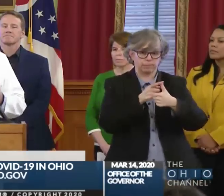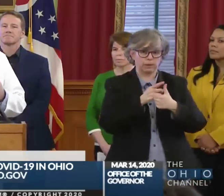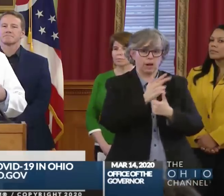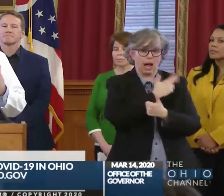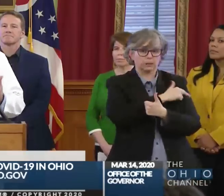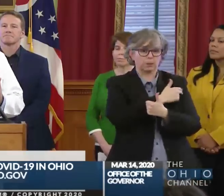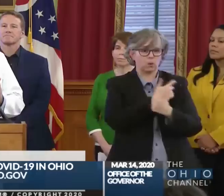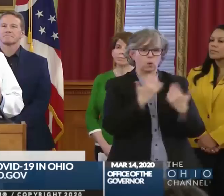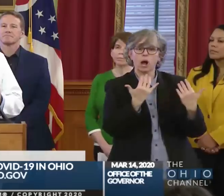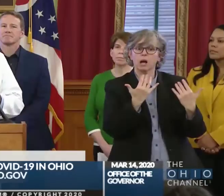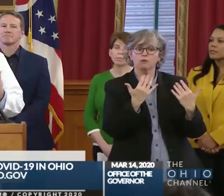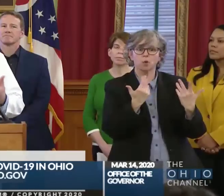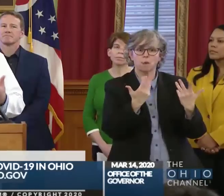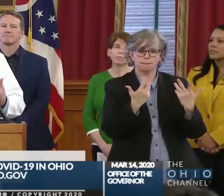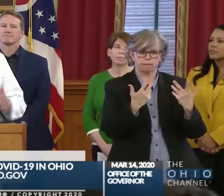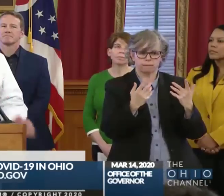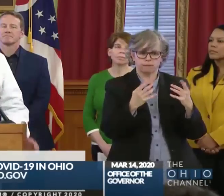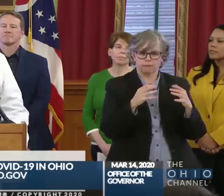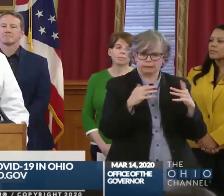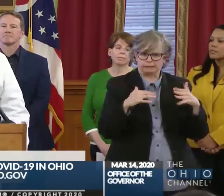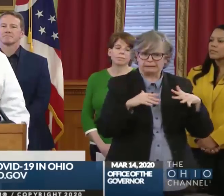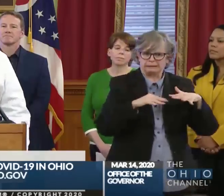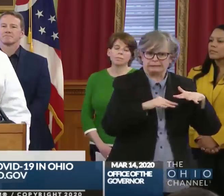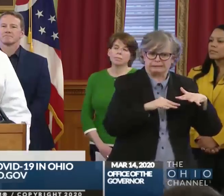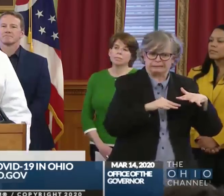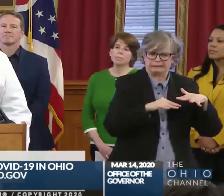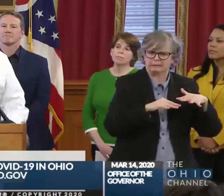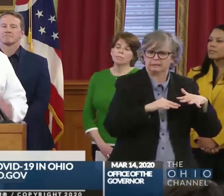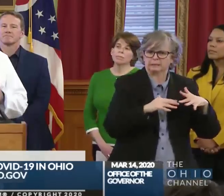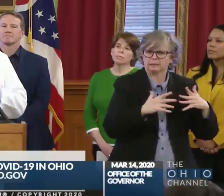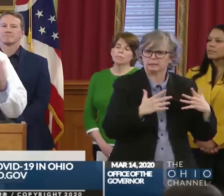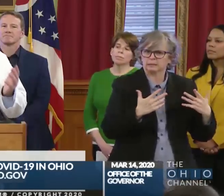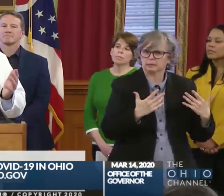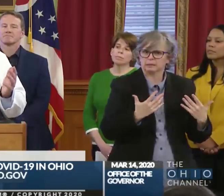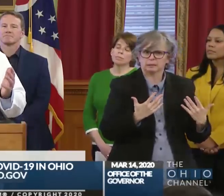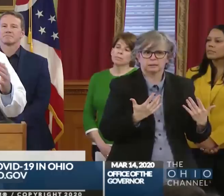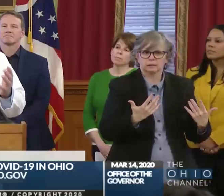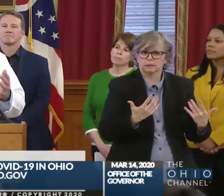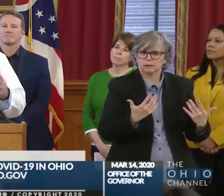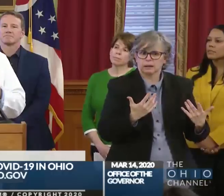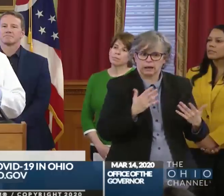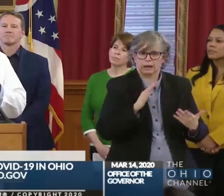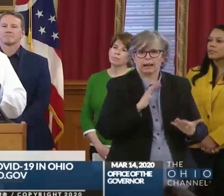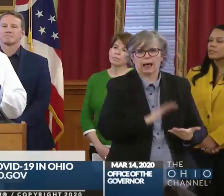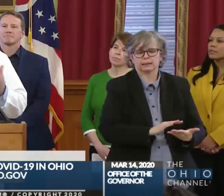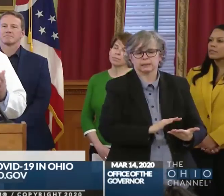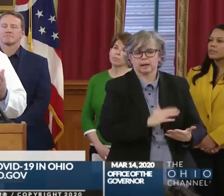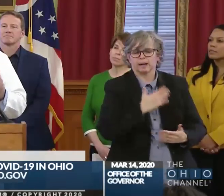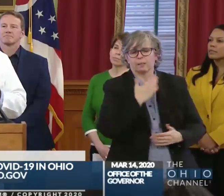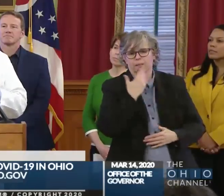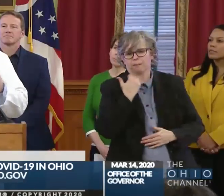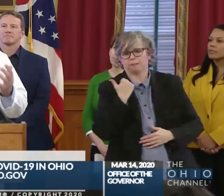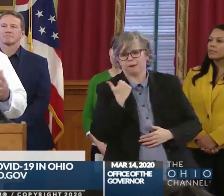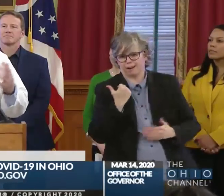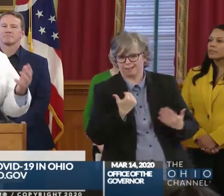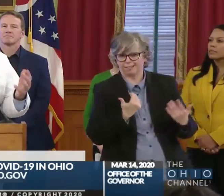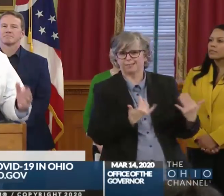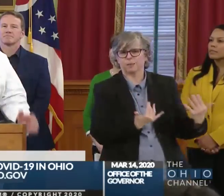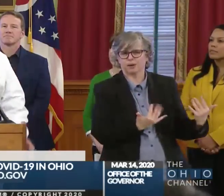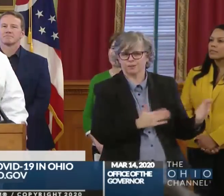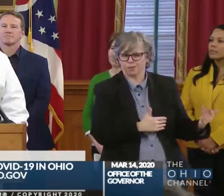Having fewer people at the hospital makes that easier to do. Certainly, if we can postpone a procedure or postpone a surgery for